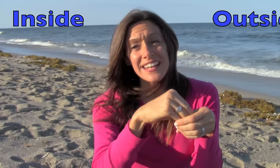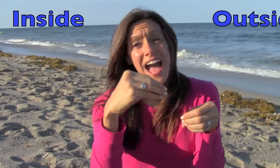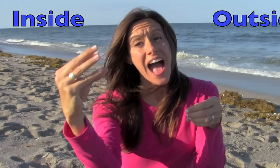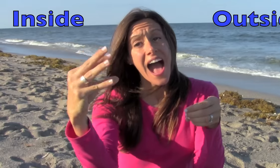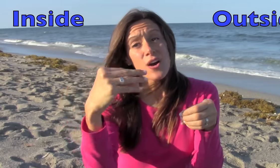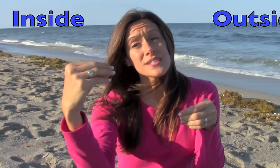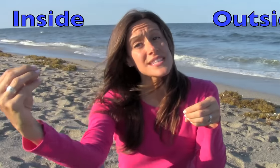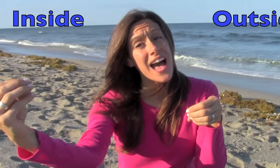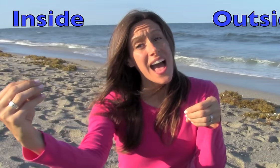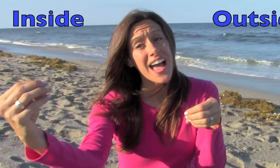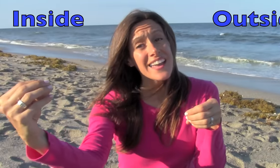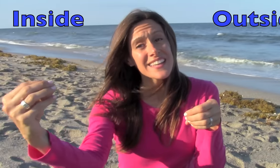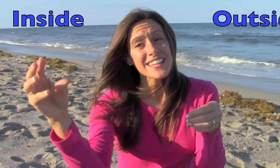Inside, outside.